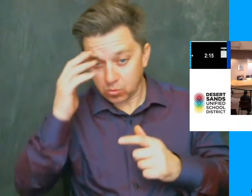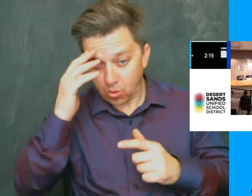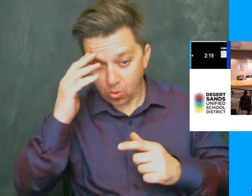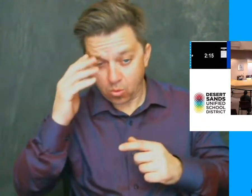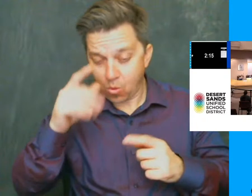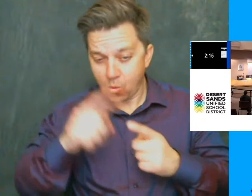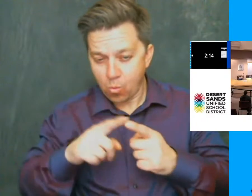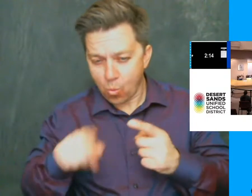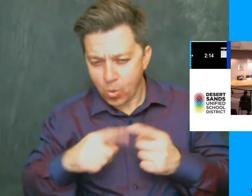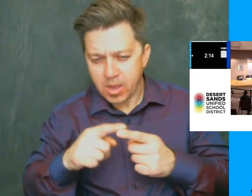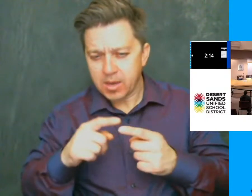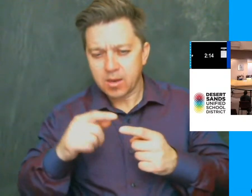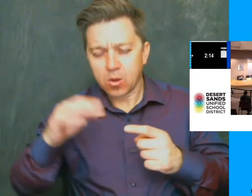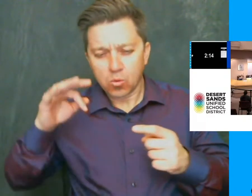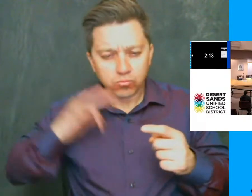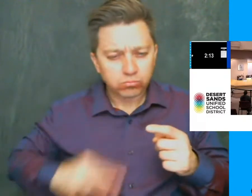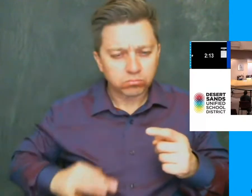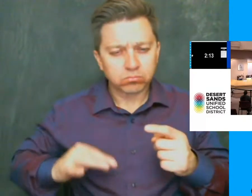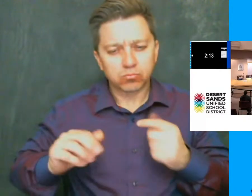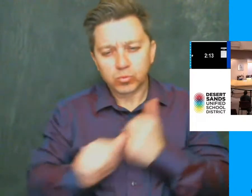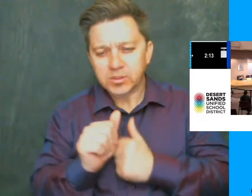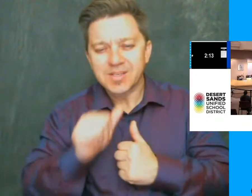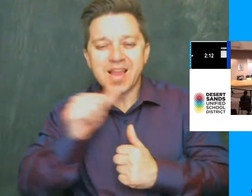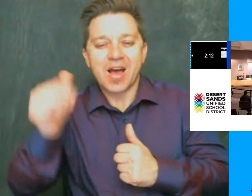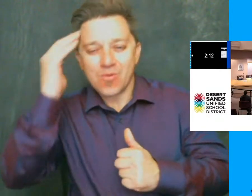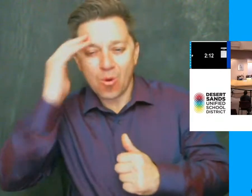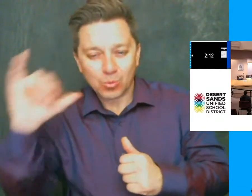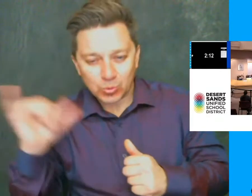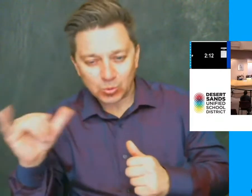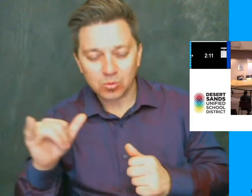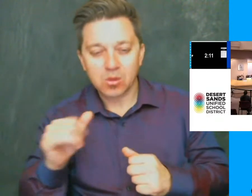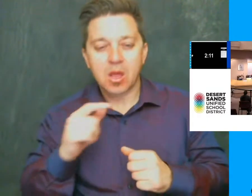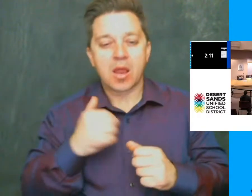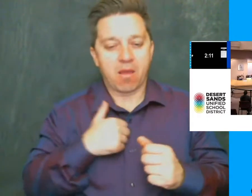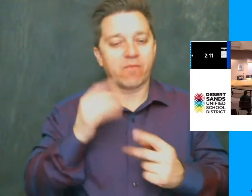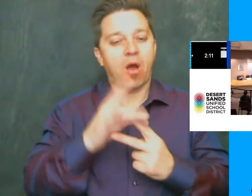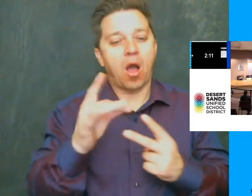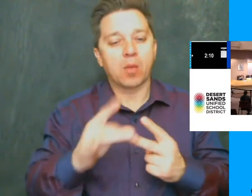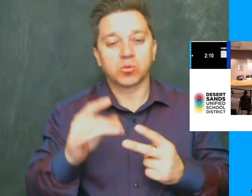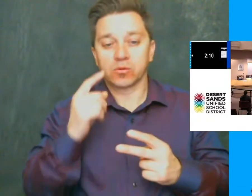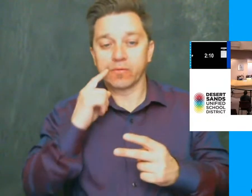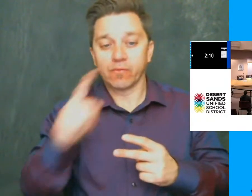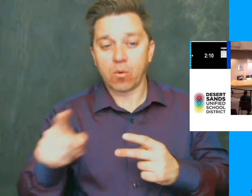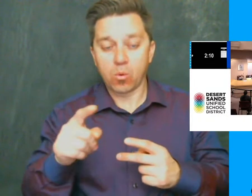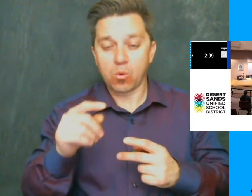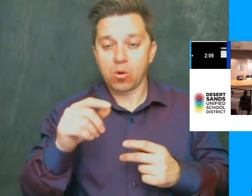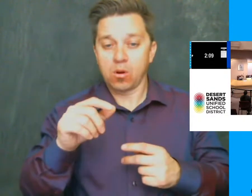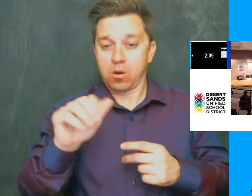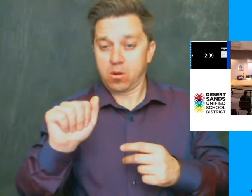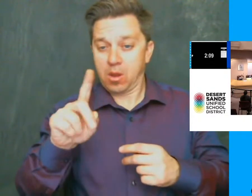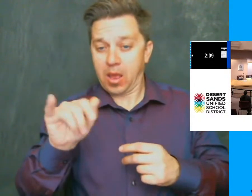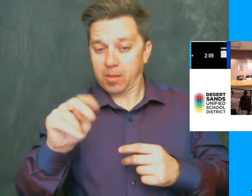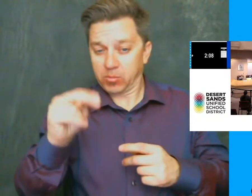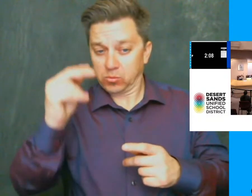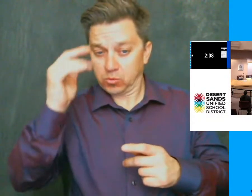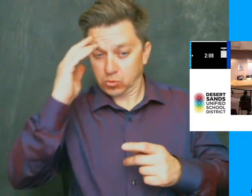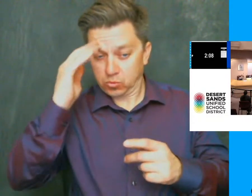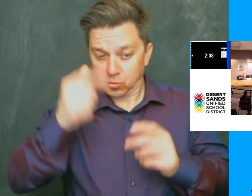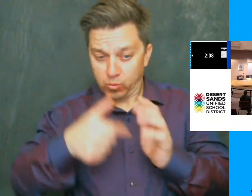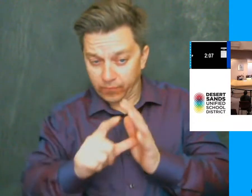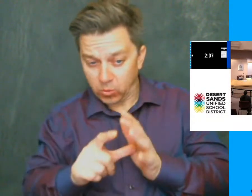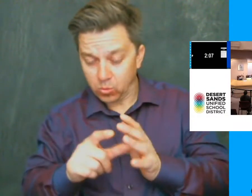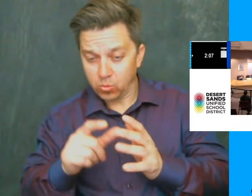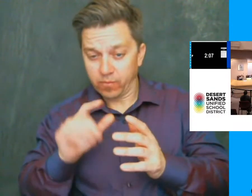unknown, and of the option to accept or refuse administration of the product, of the consequences, if any,